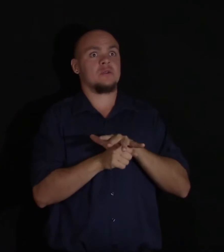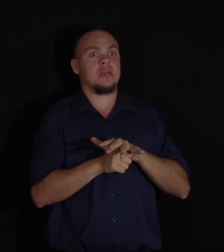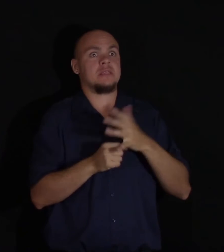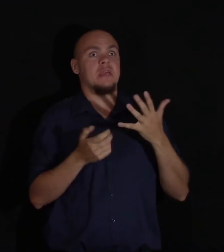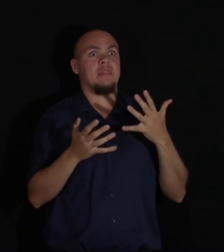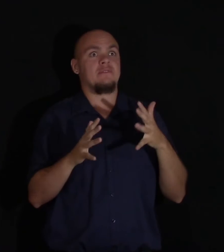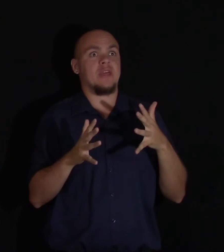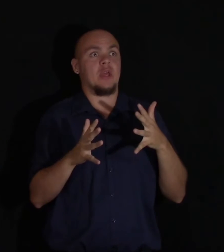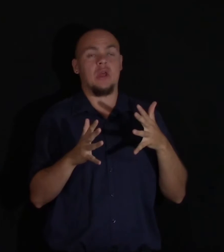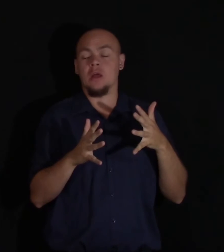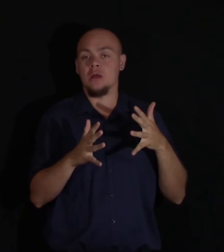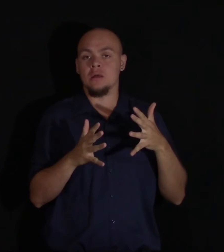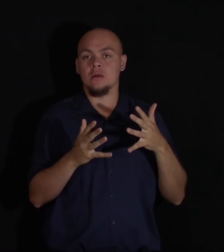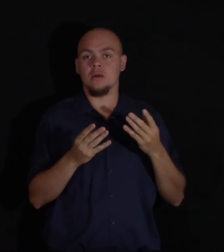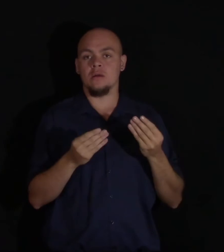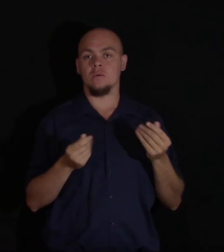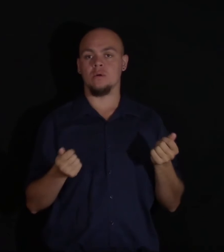gone.